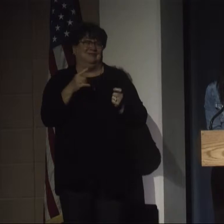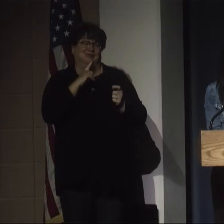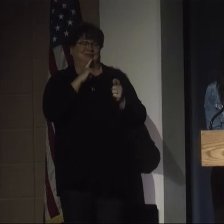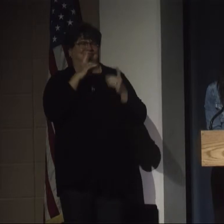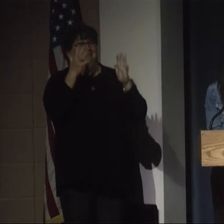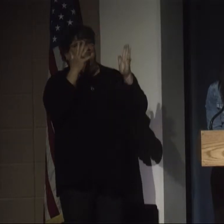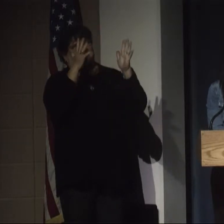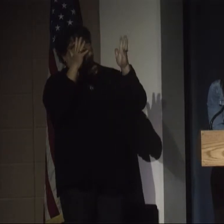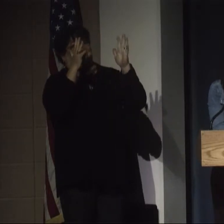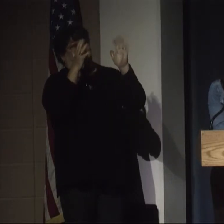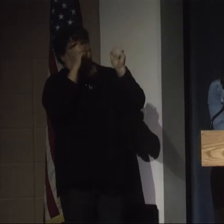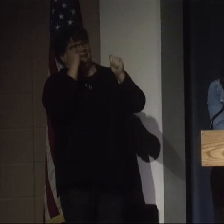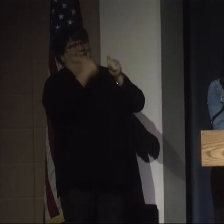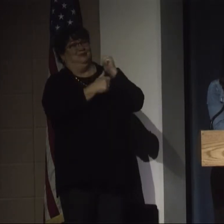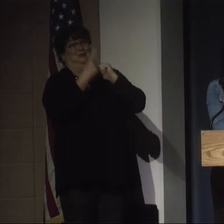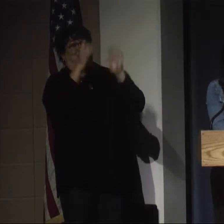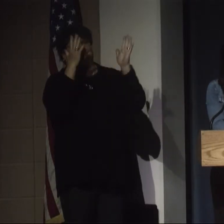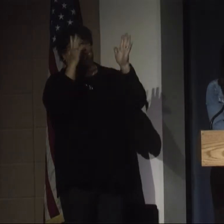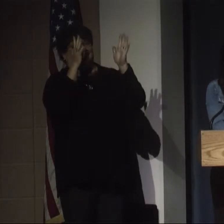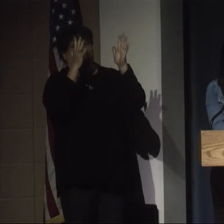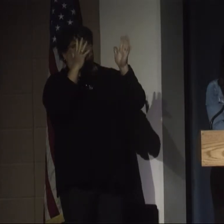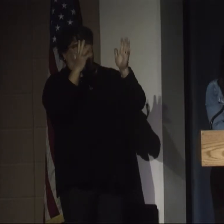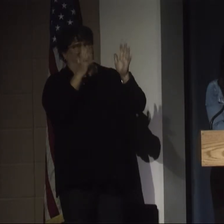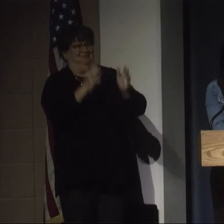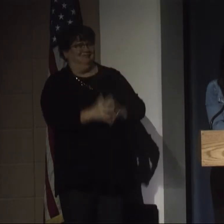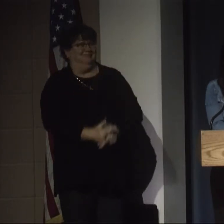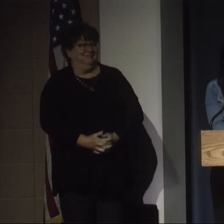applause for all of them as well.